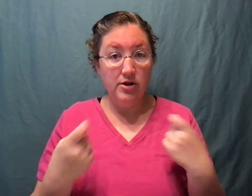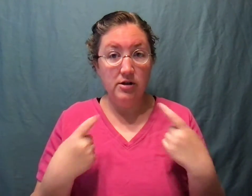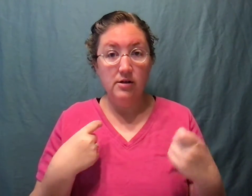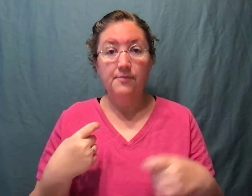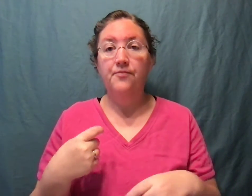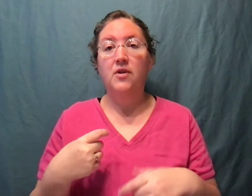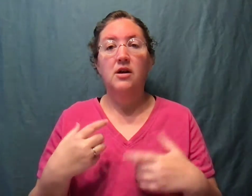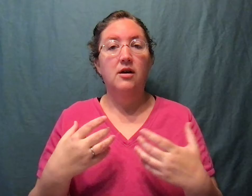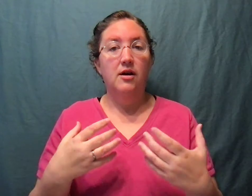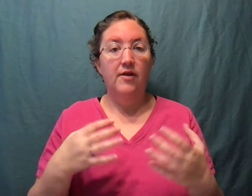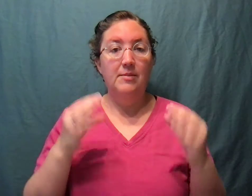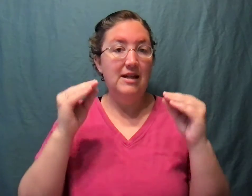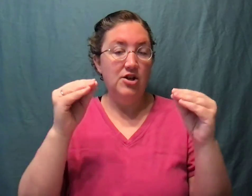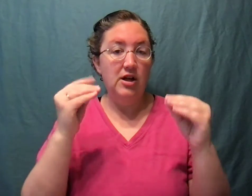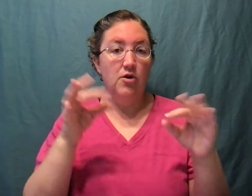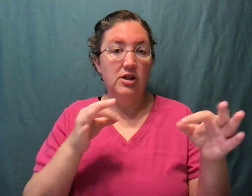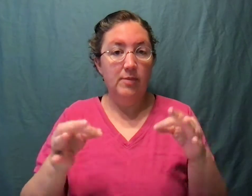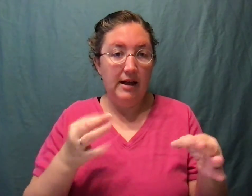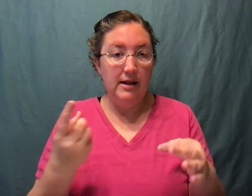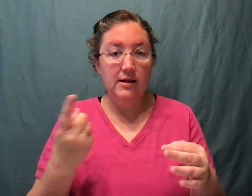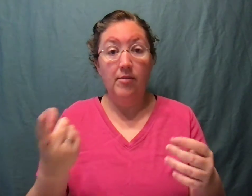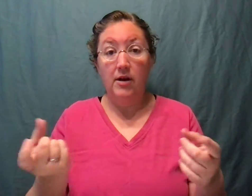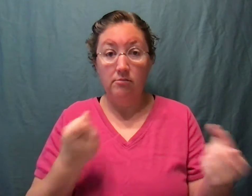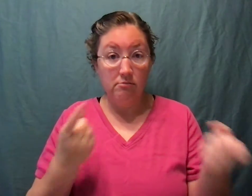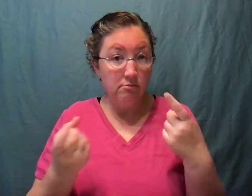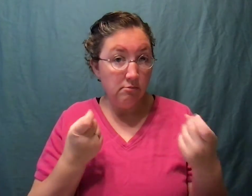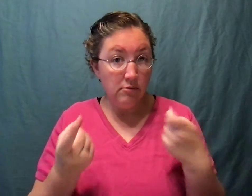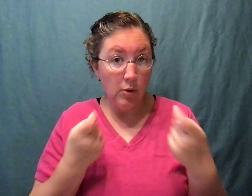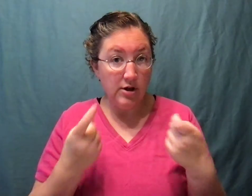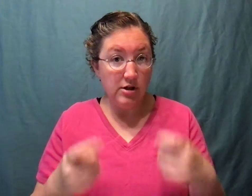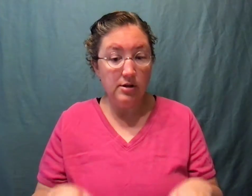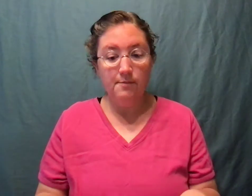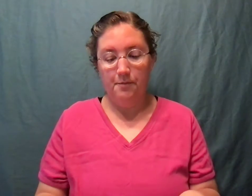questions? If I'm teaching or explaining something, questions?